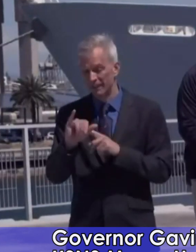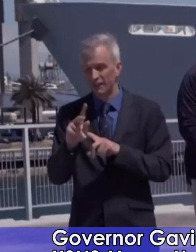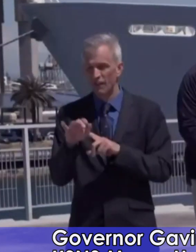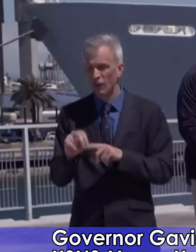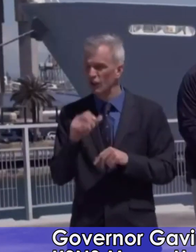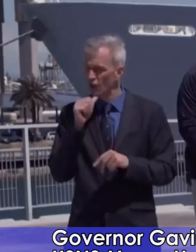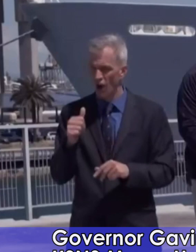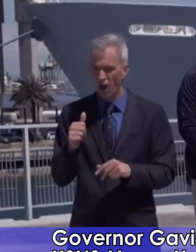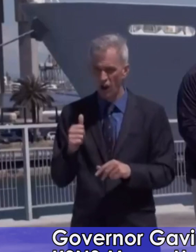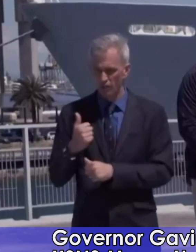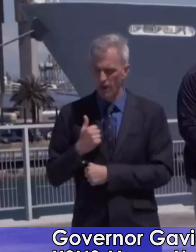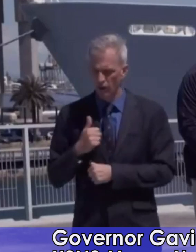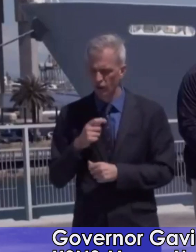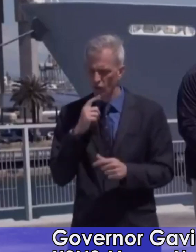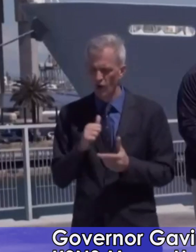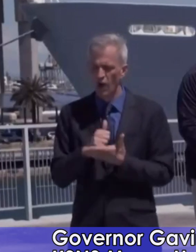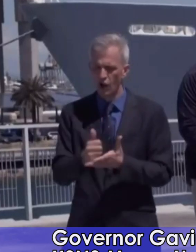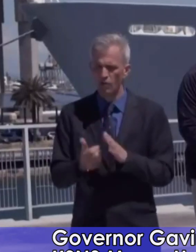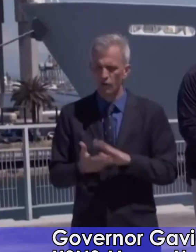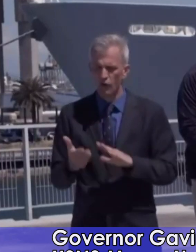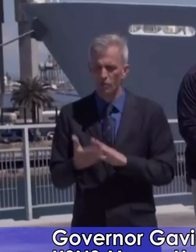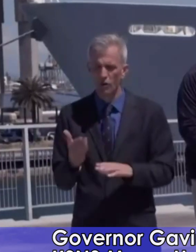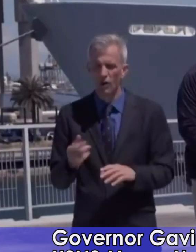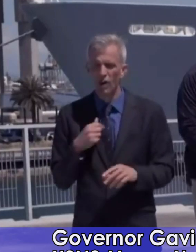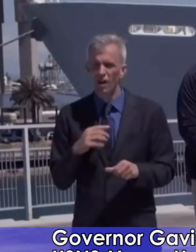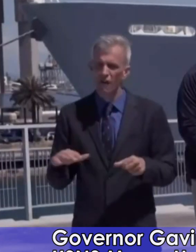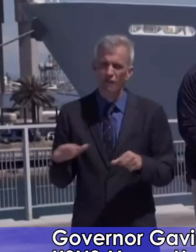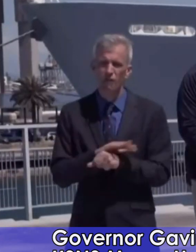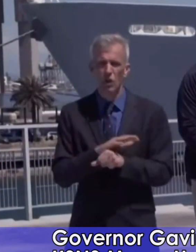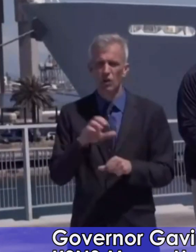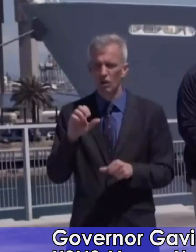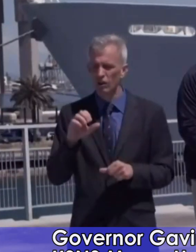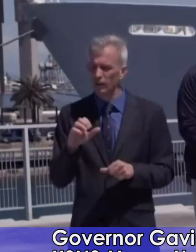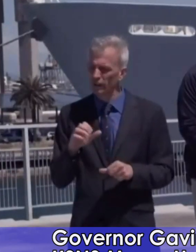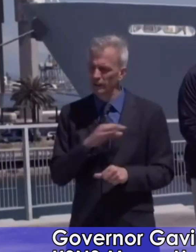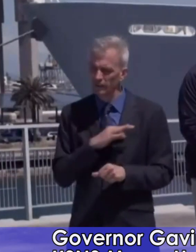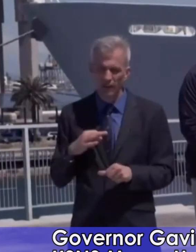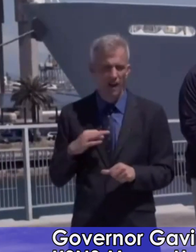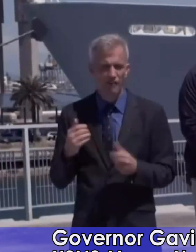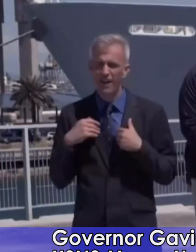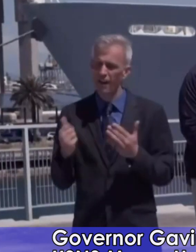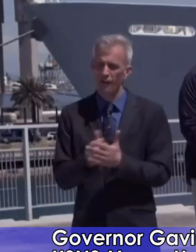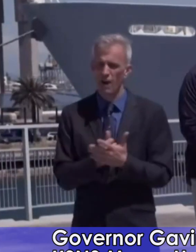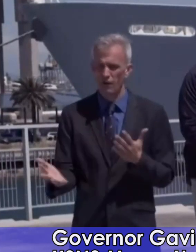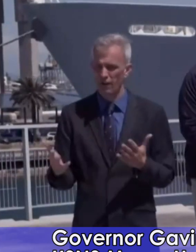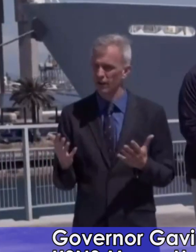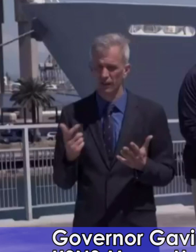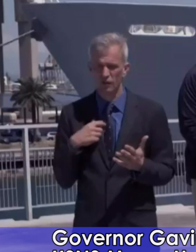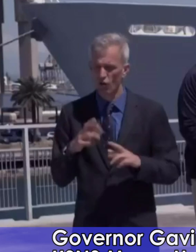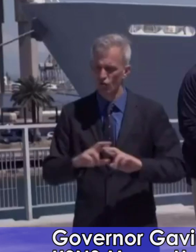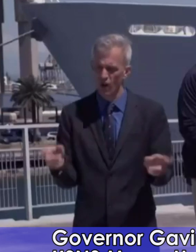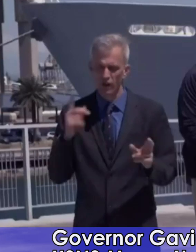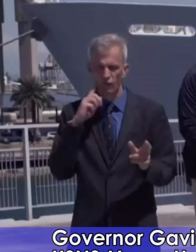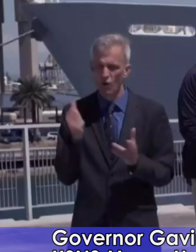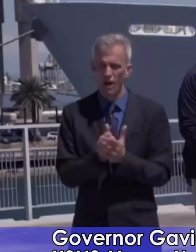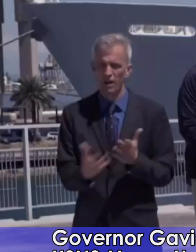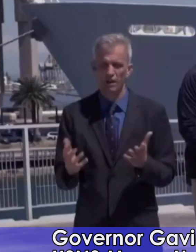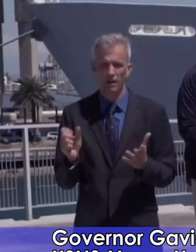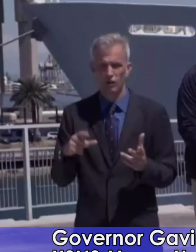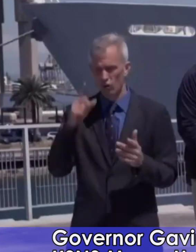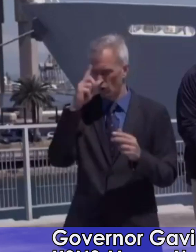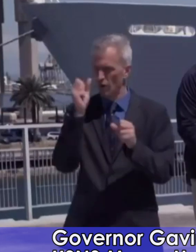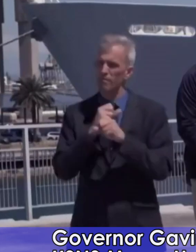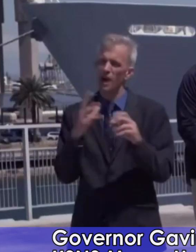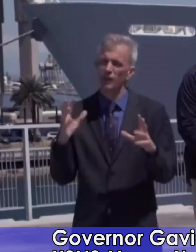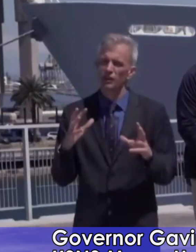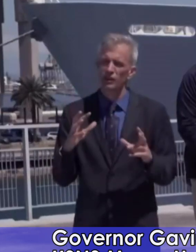They're fully stocked, fully staffed with every conceivable need you can ever imagine that resides within